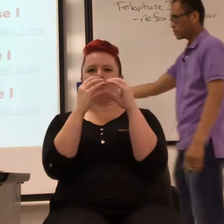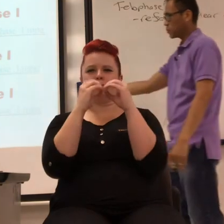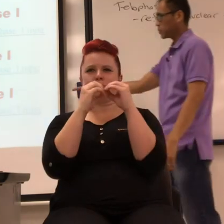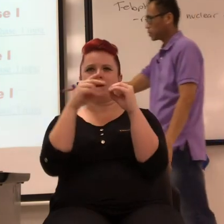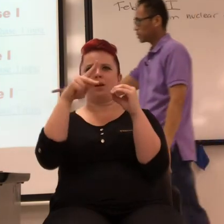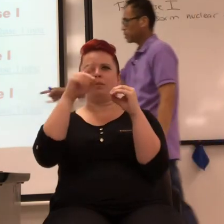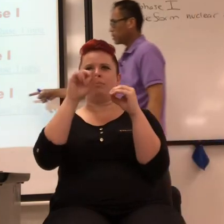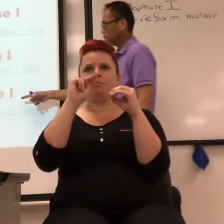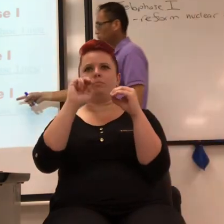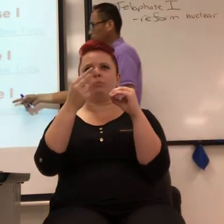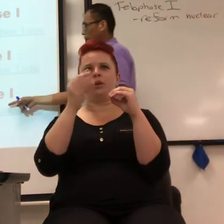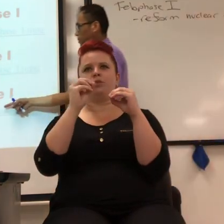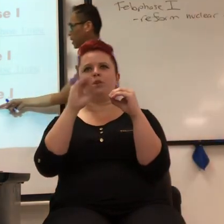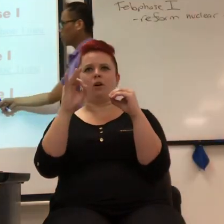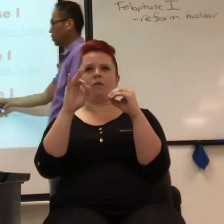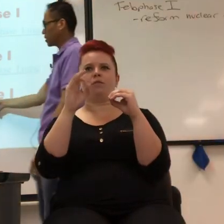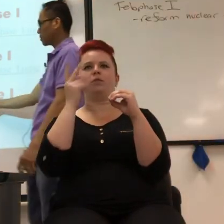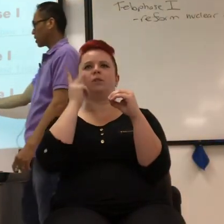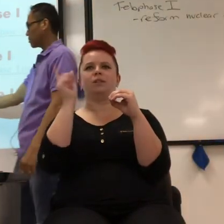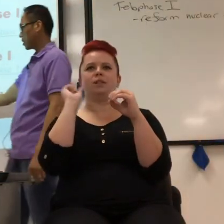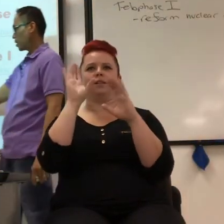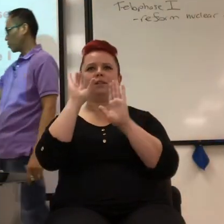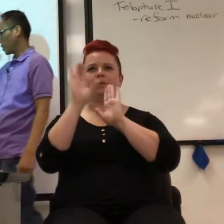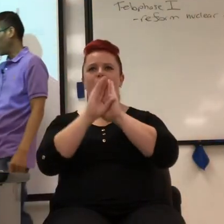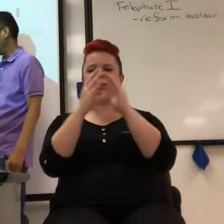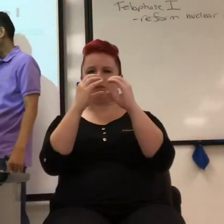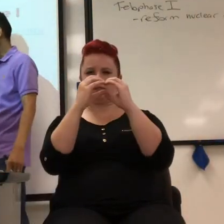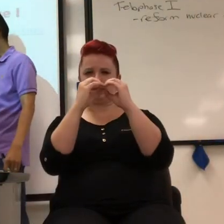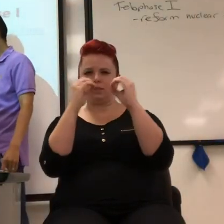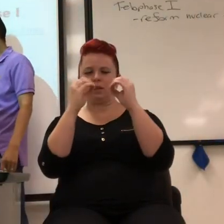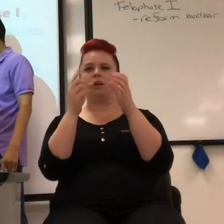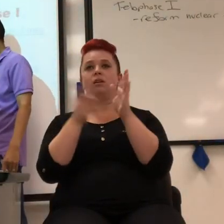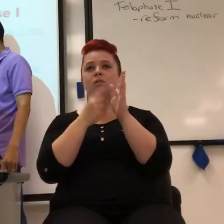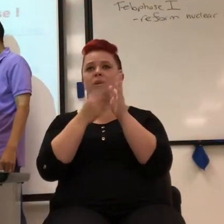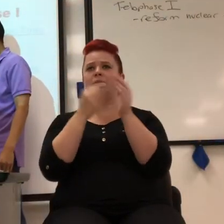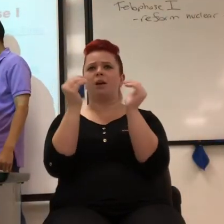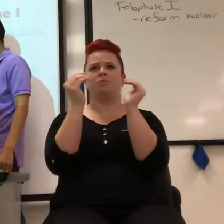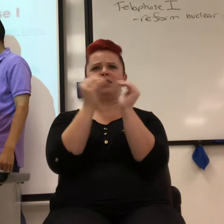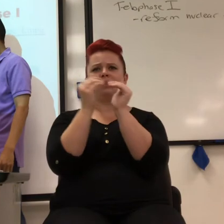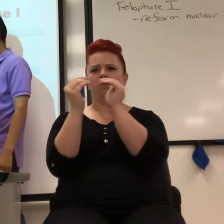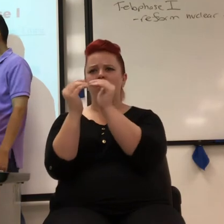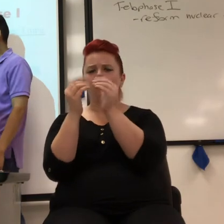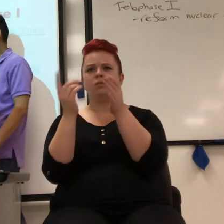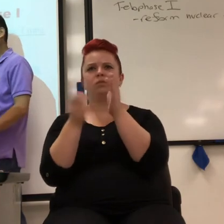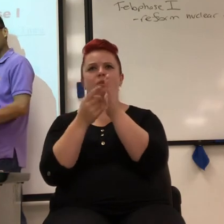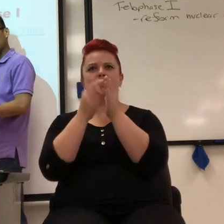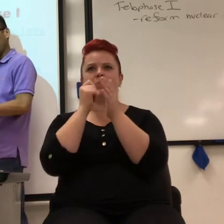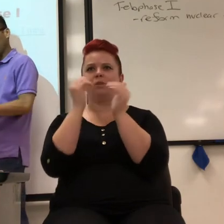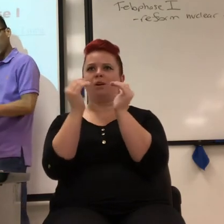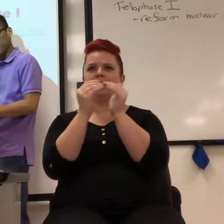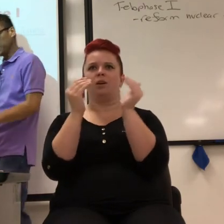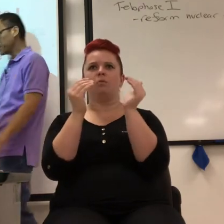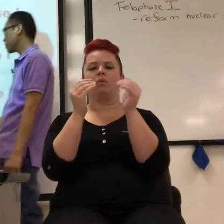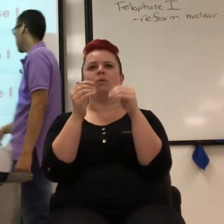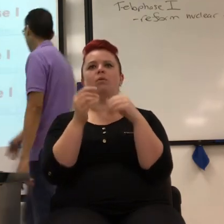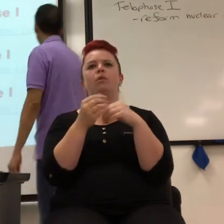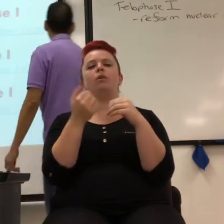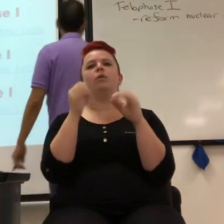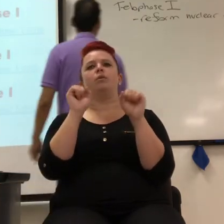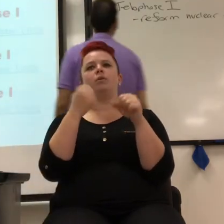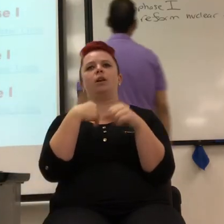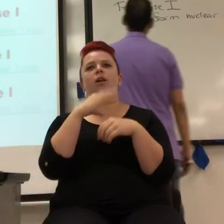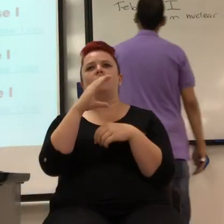in this illustration. Sometimes equally, sometimes unequally, you basically have a thing called cytokinesis.